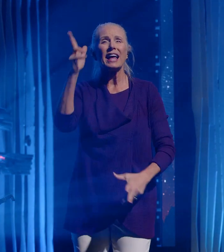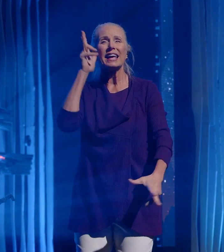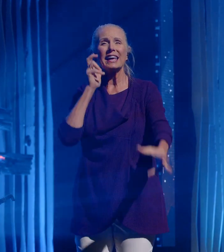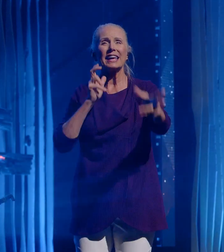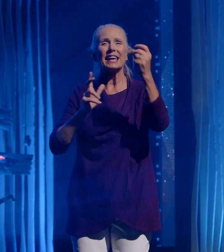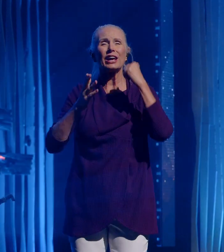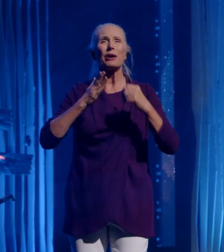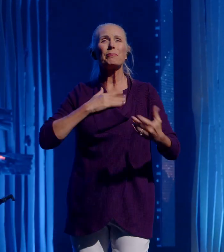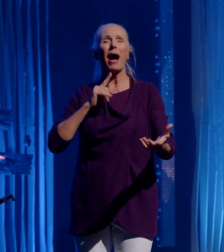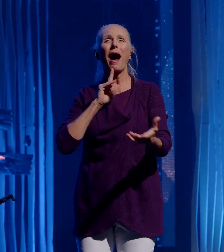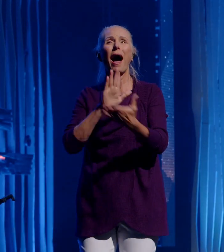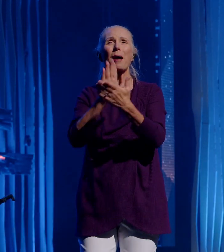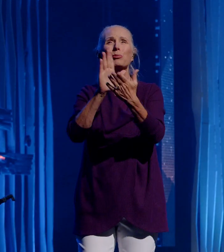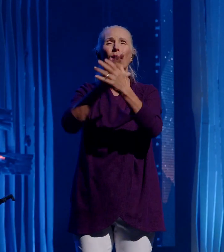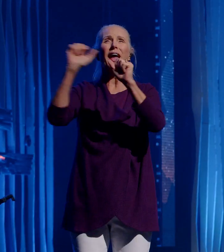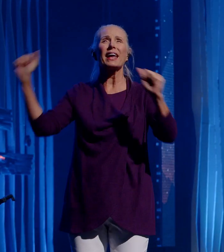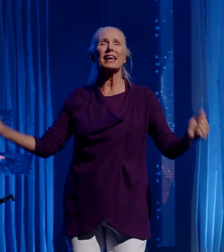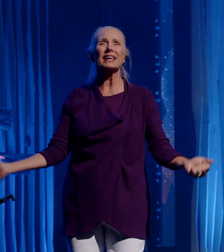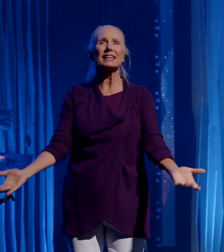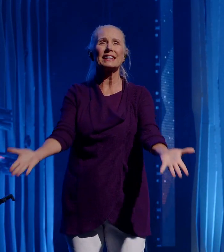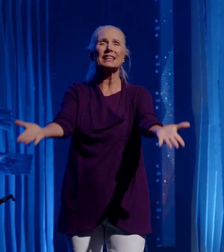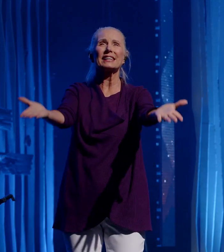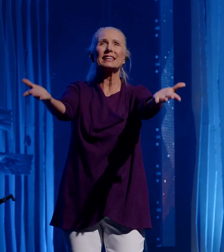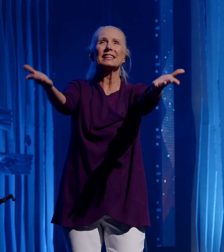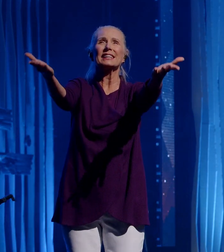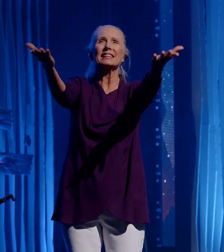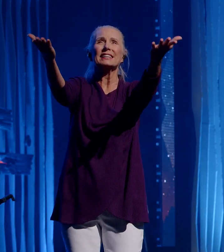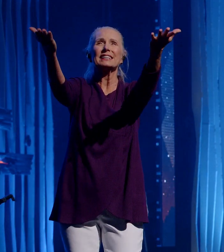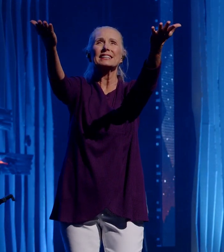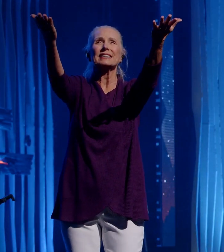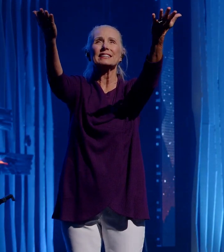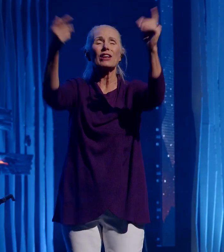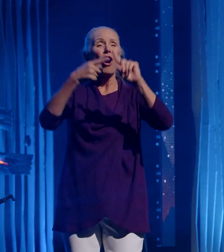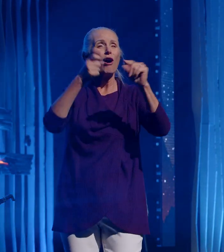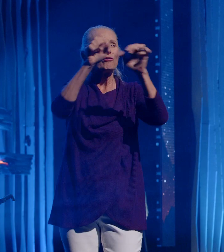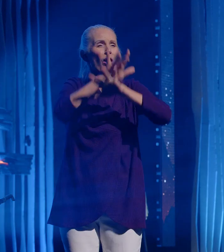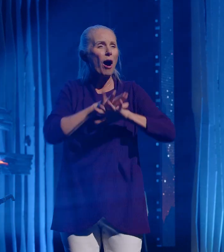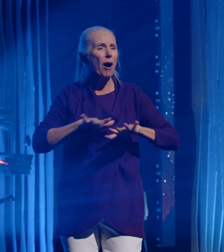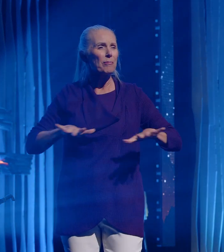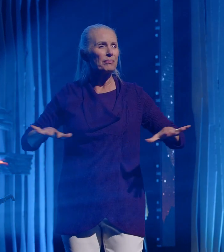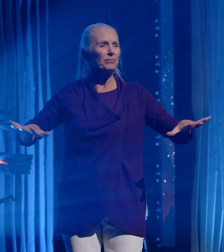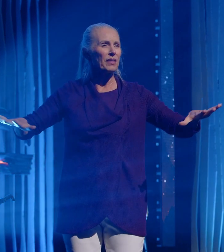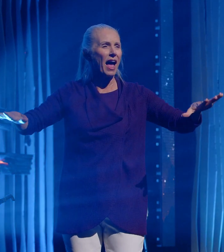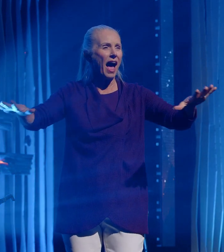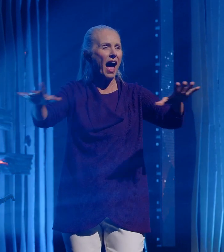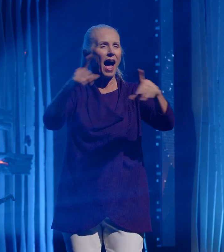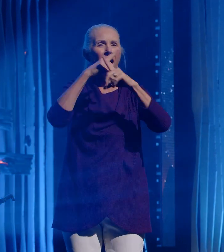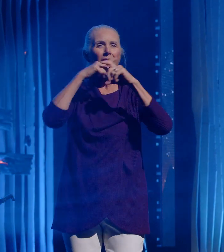Oh.